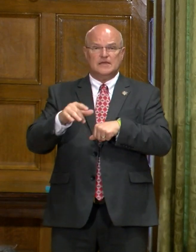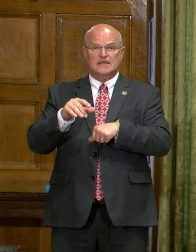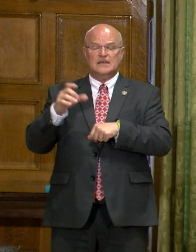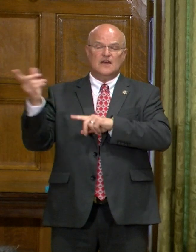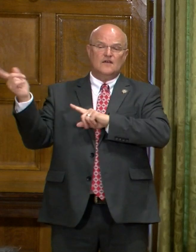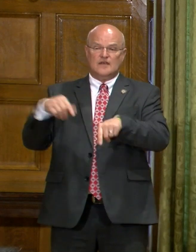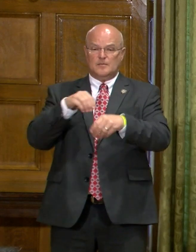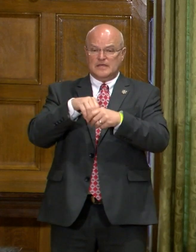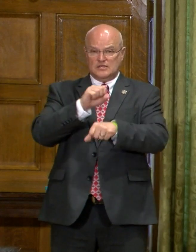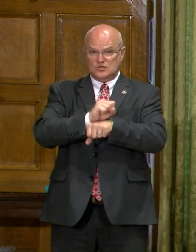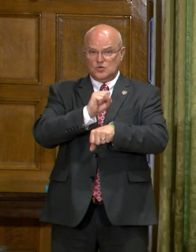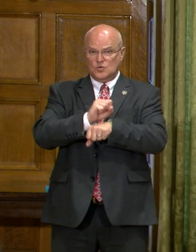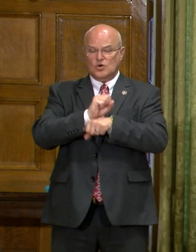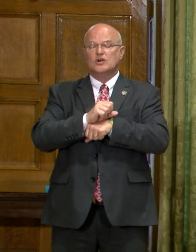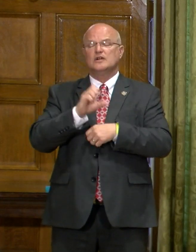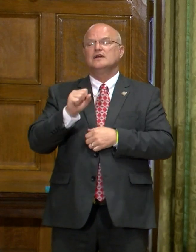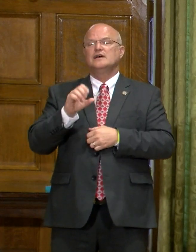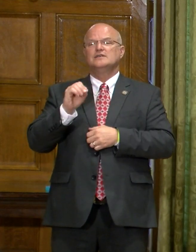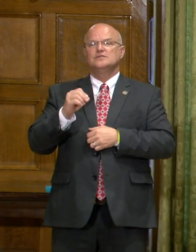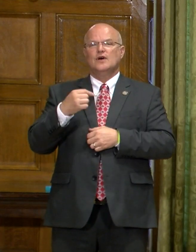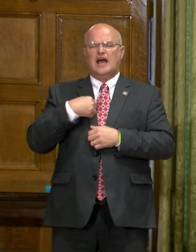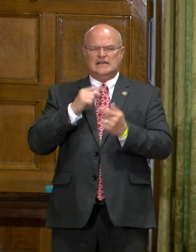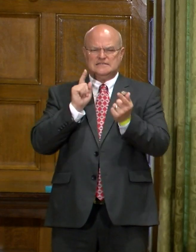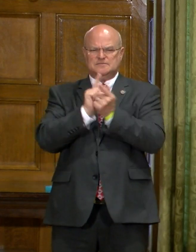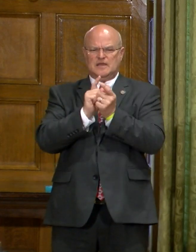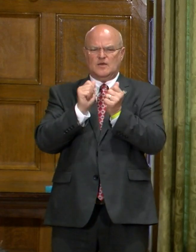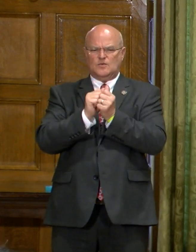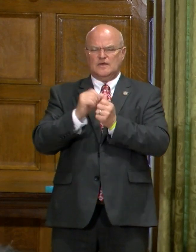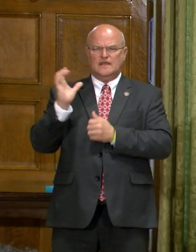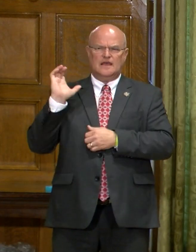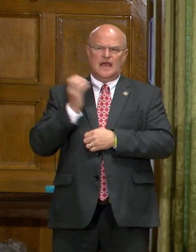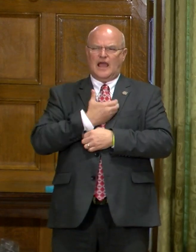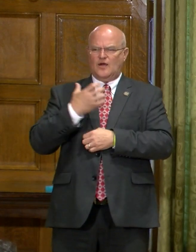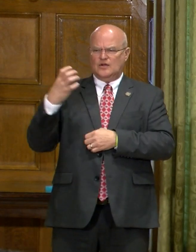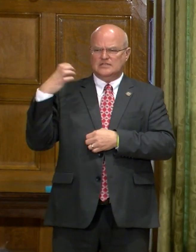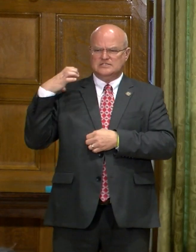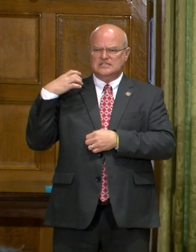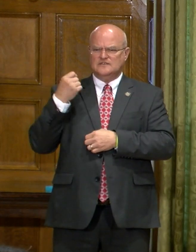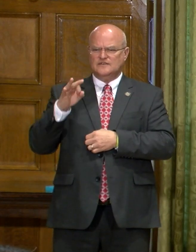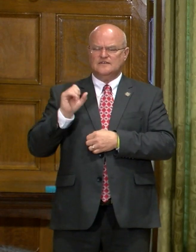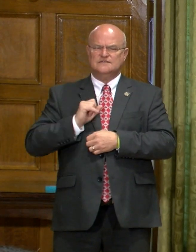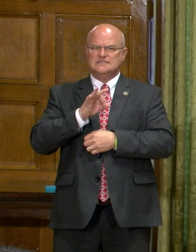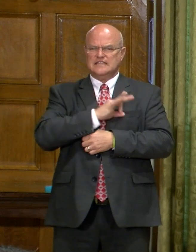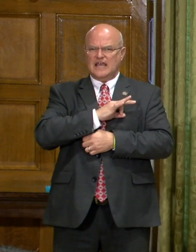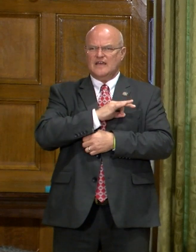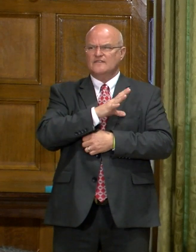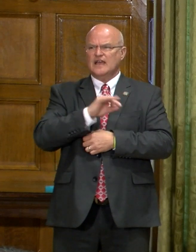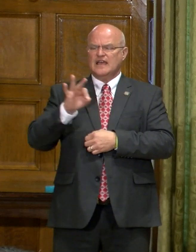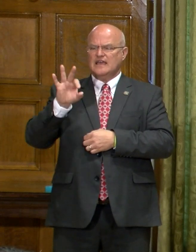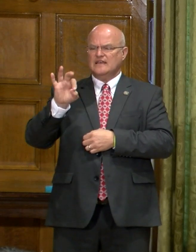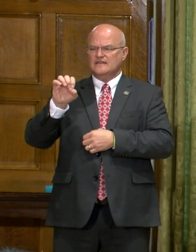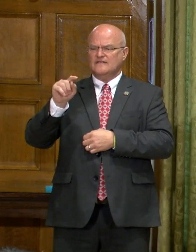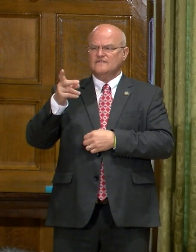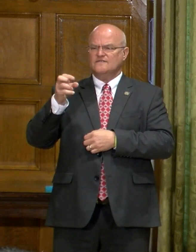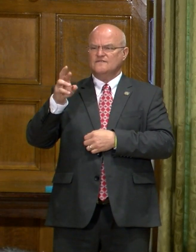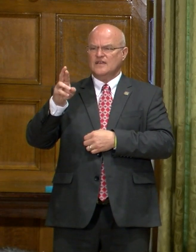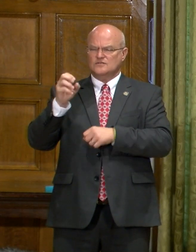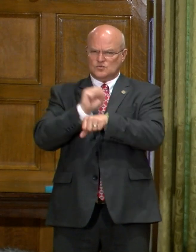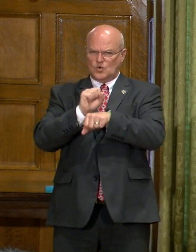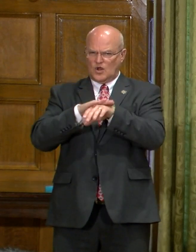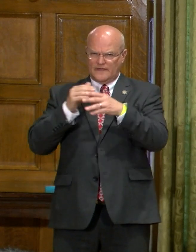of coming in to work. And so I just met with our Chief of Staff, and I know Secretary Fetcher is working on that